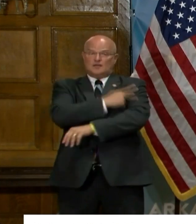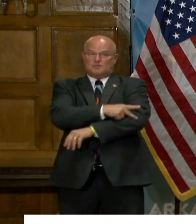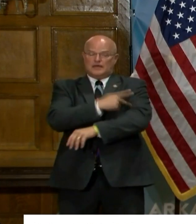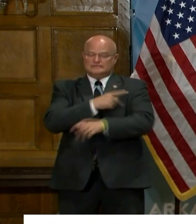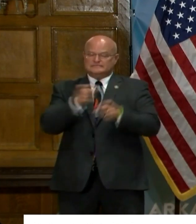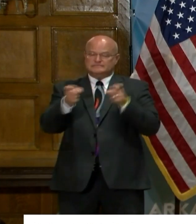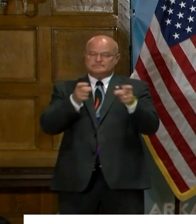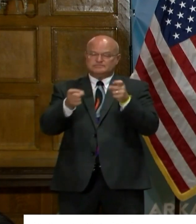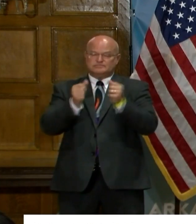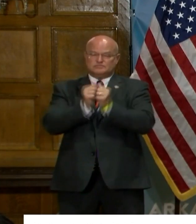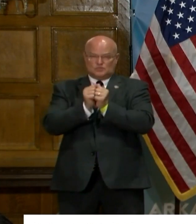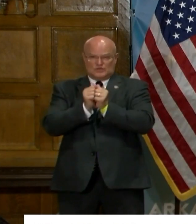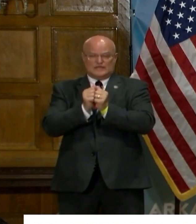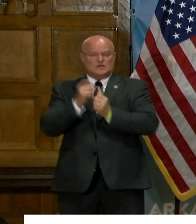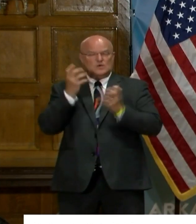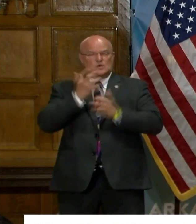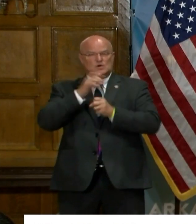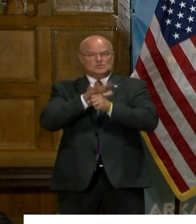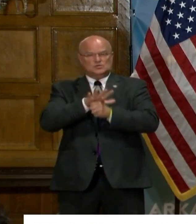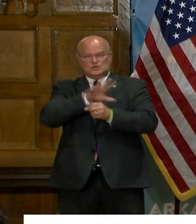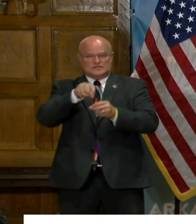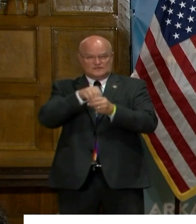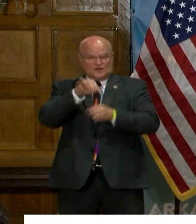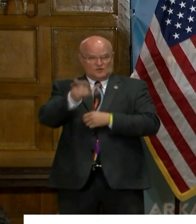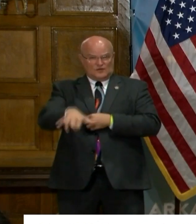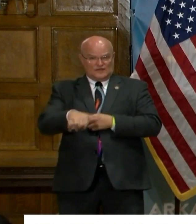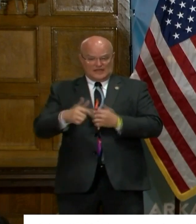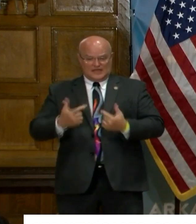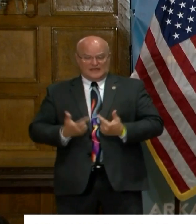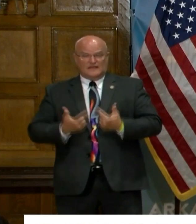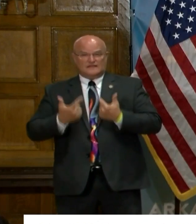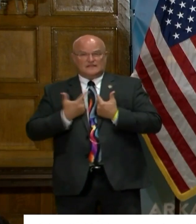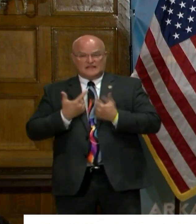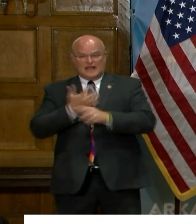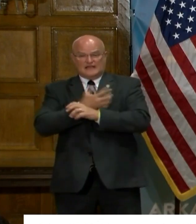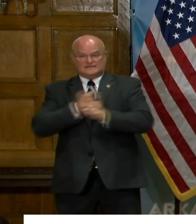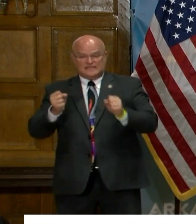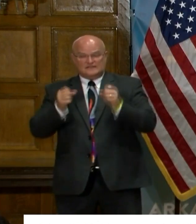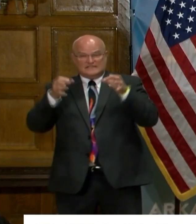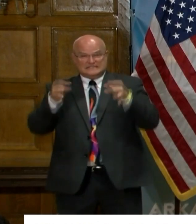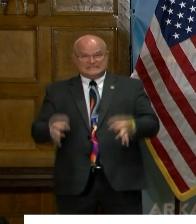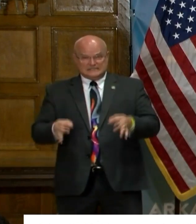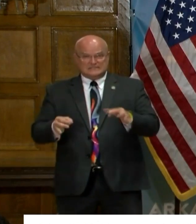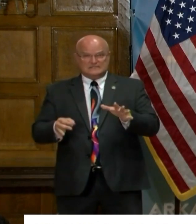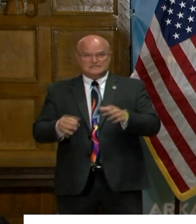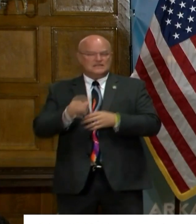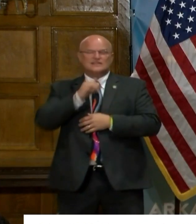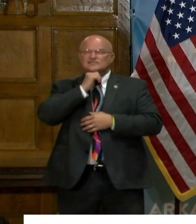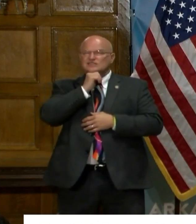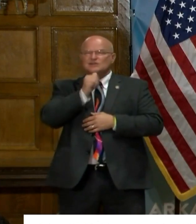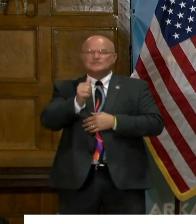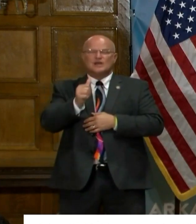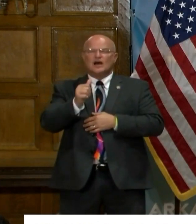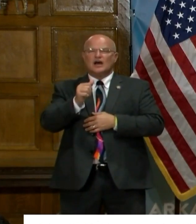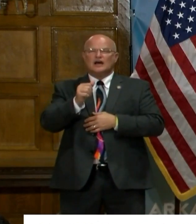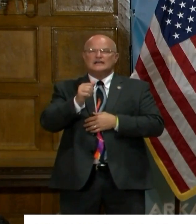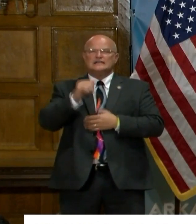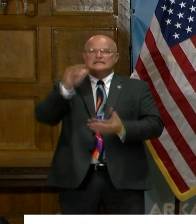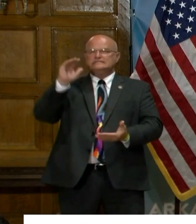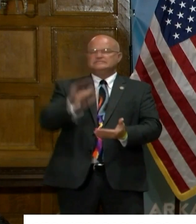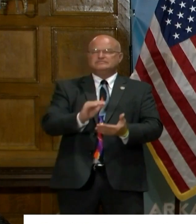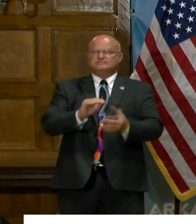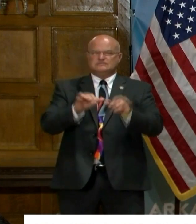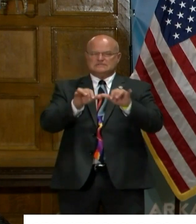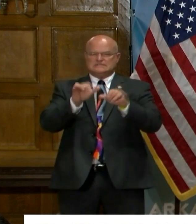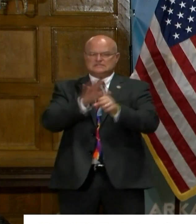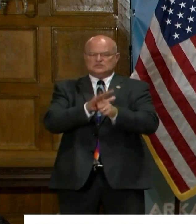that they're having to work with. It's stress involved with this. They're life-saving decisions. So not minimizing the stress on